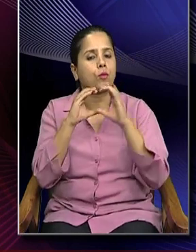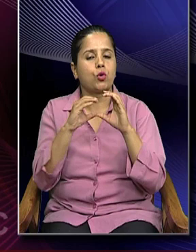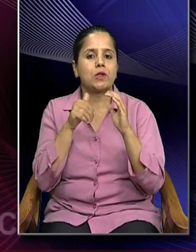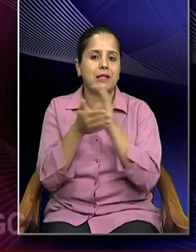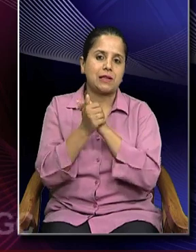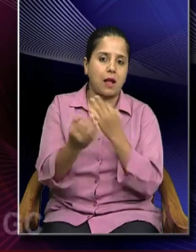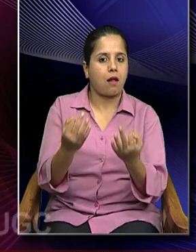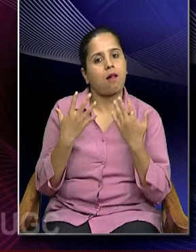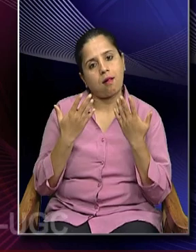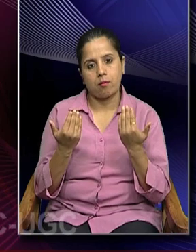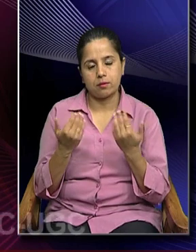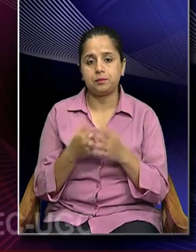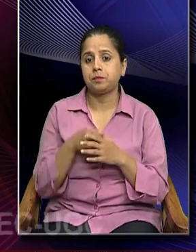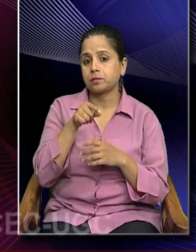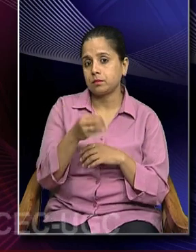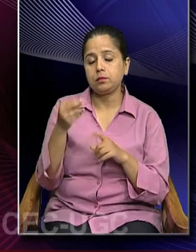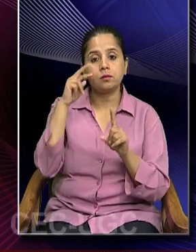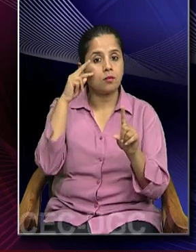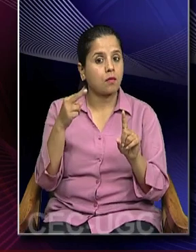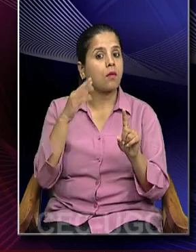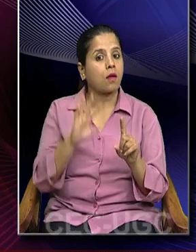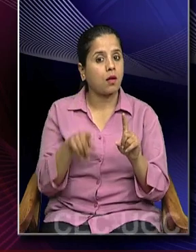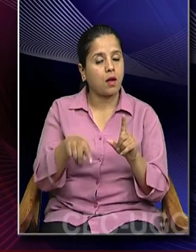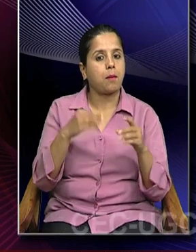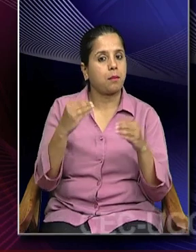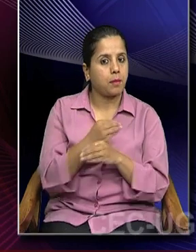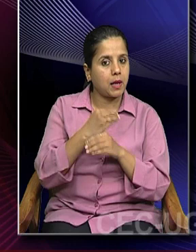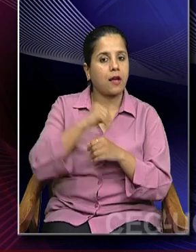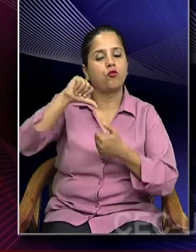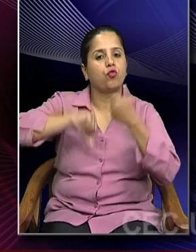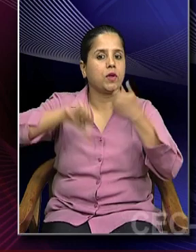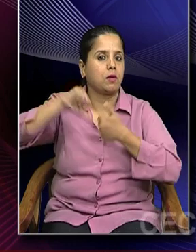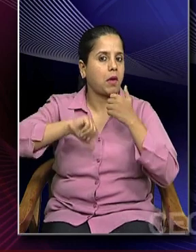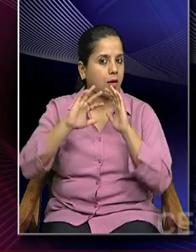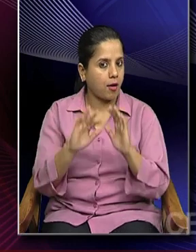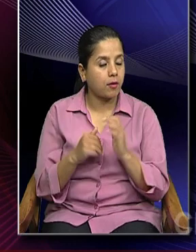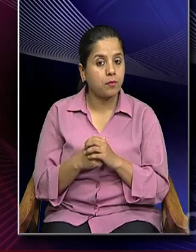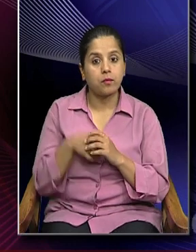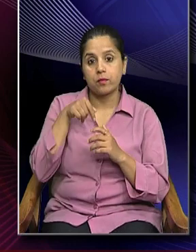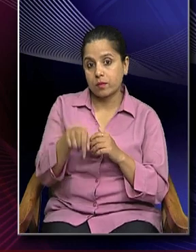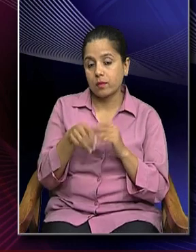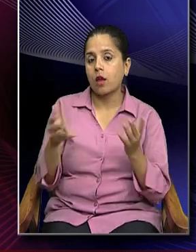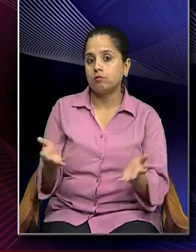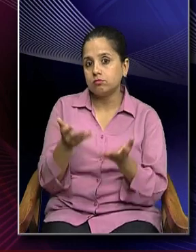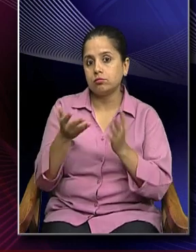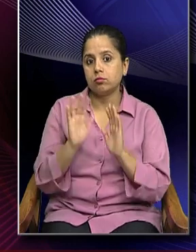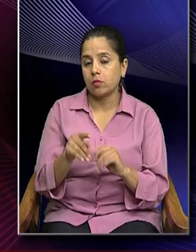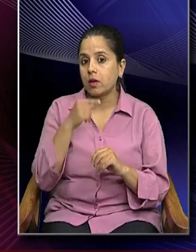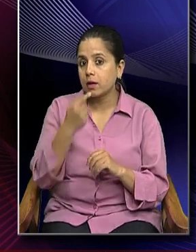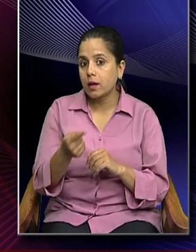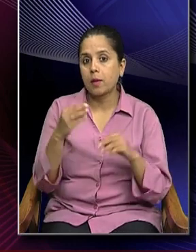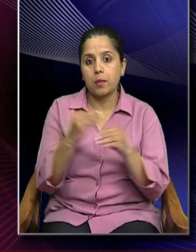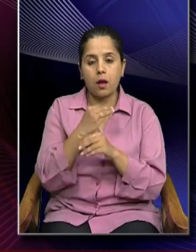skills. There is an aspect of peer feedback. This encourages the